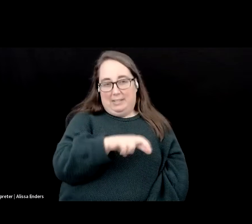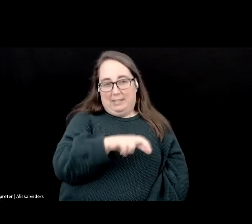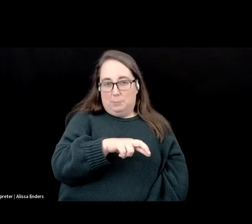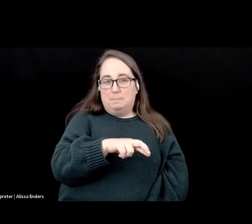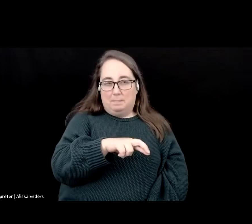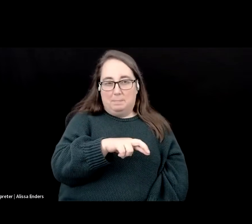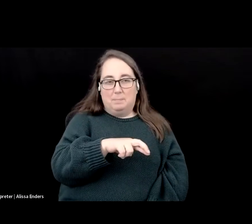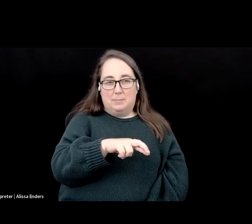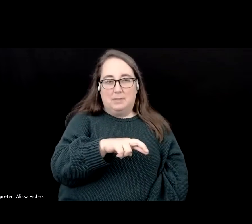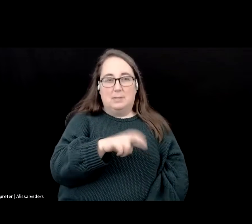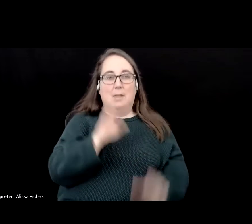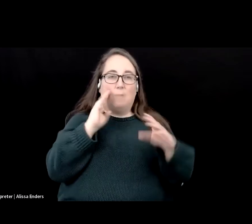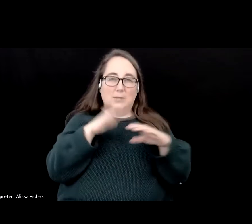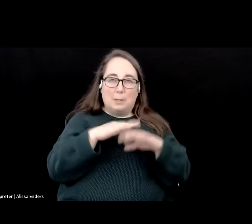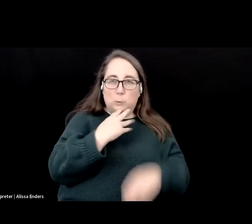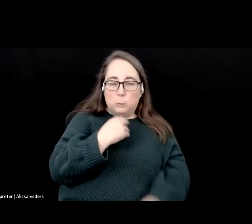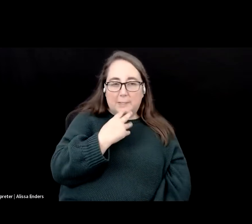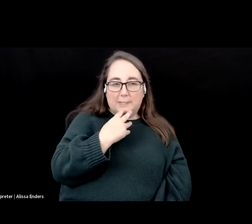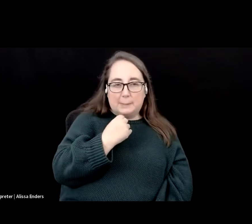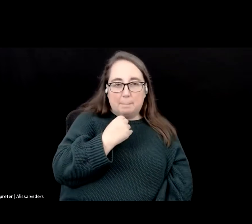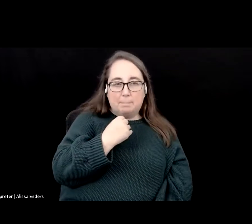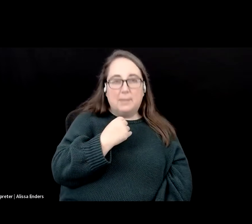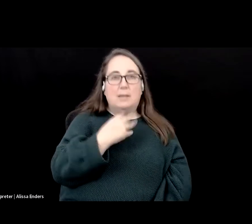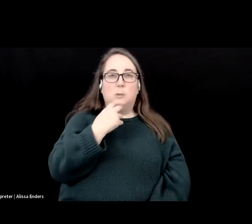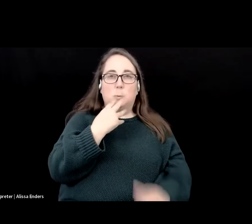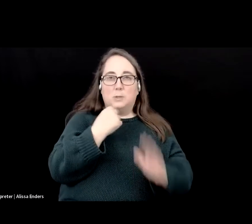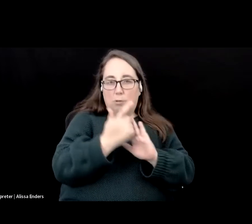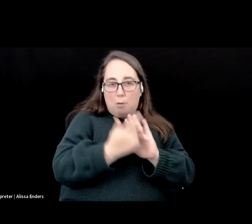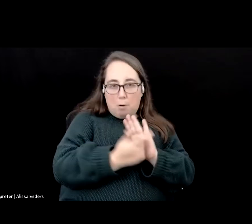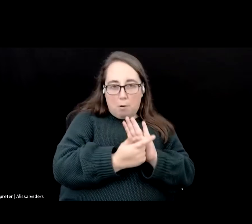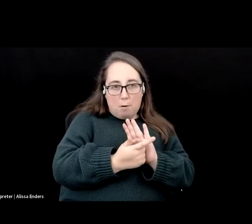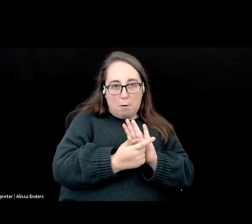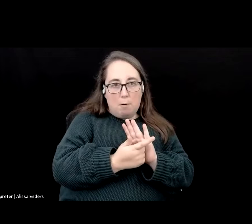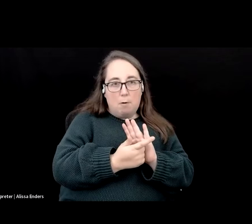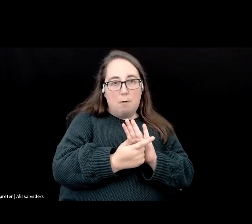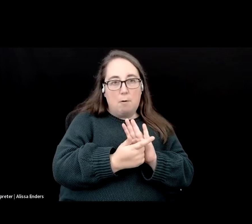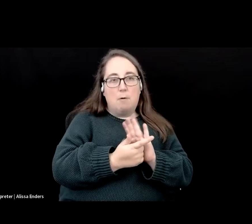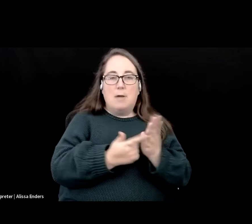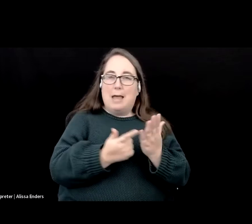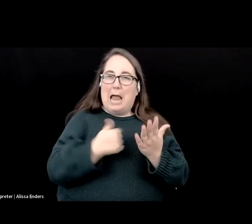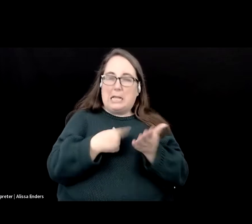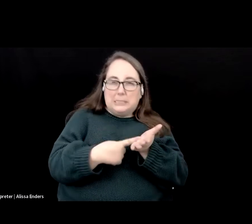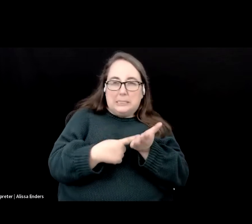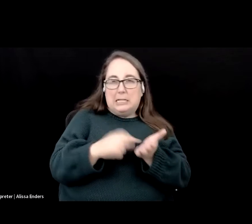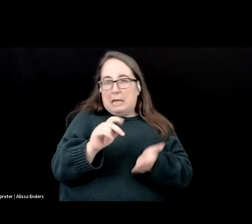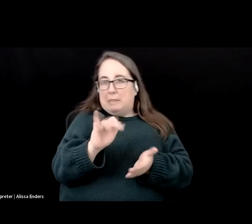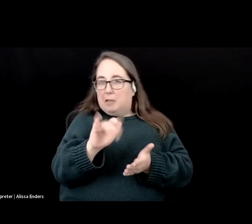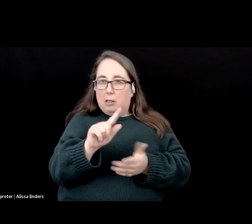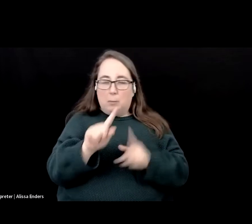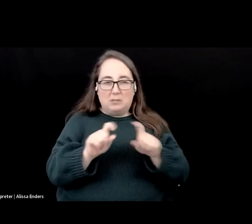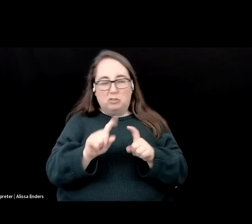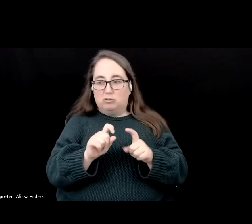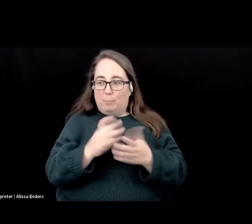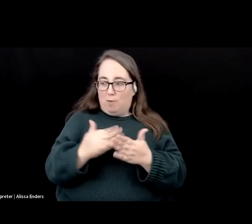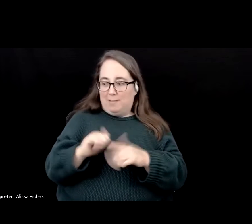I focus on Judaism and Jewish law and how it engages in ethical questions. And I think that training is part of why